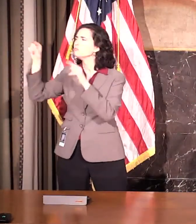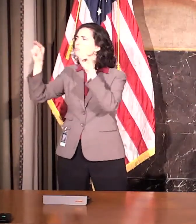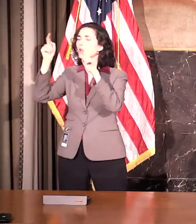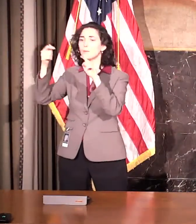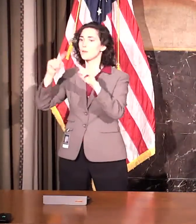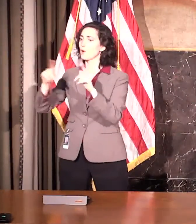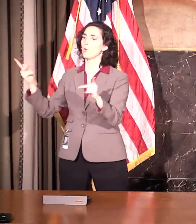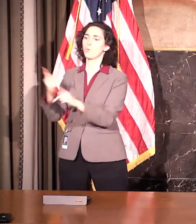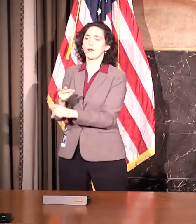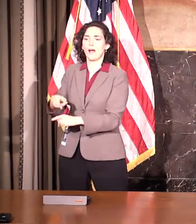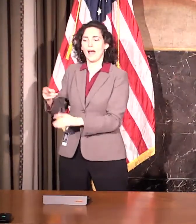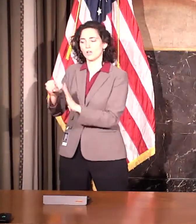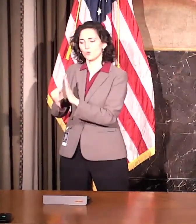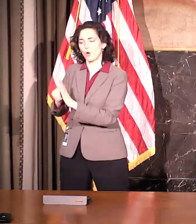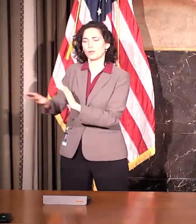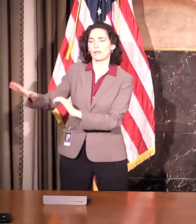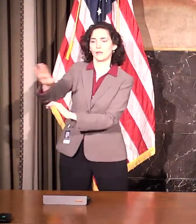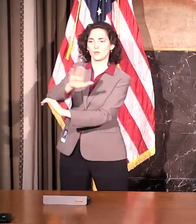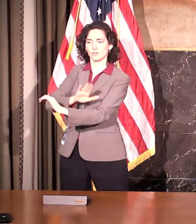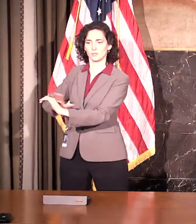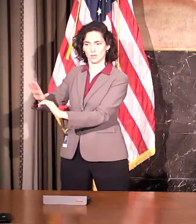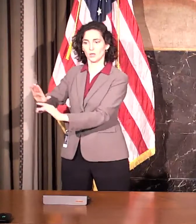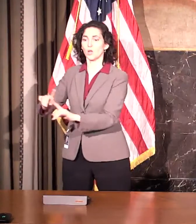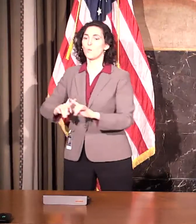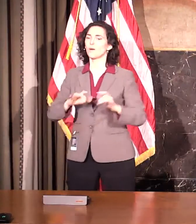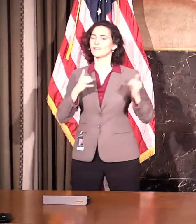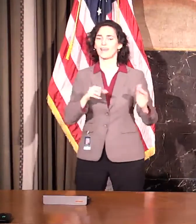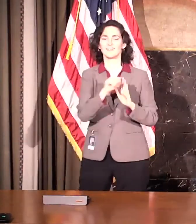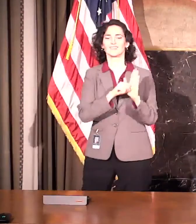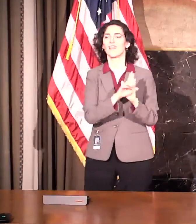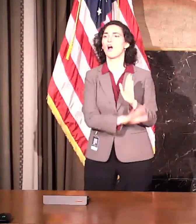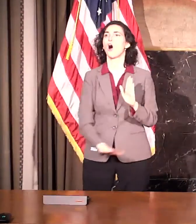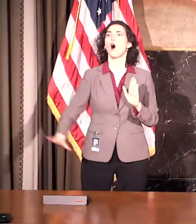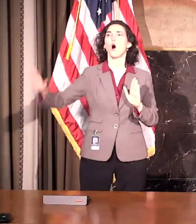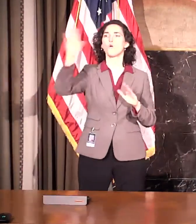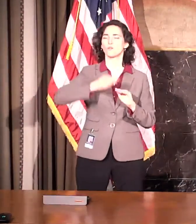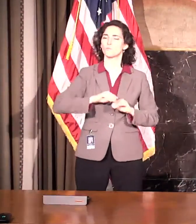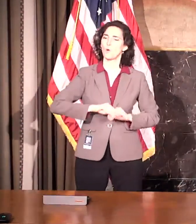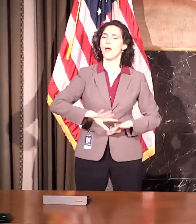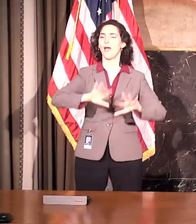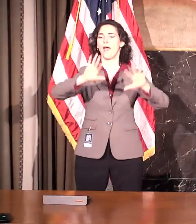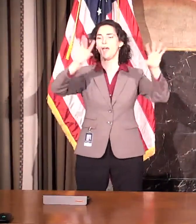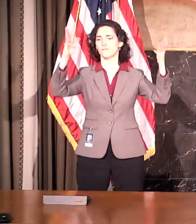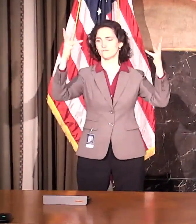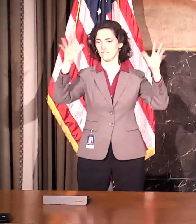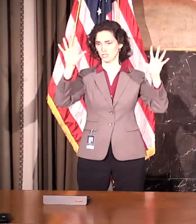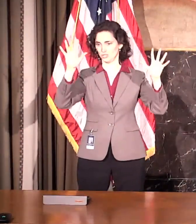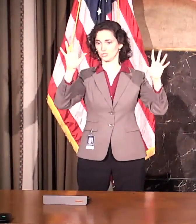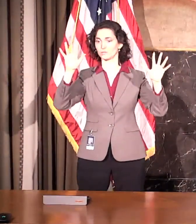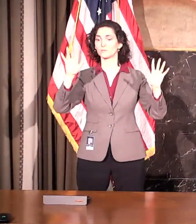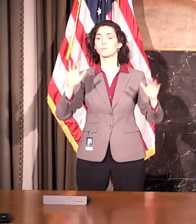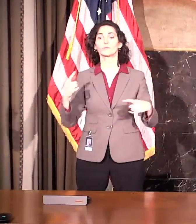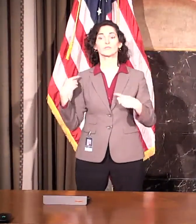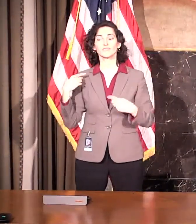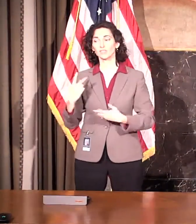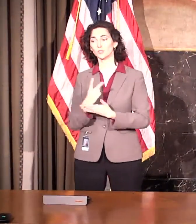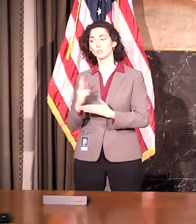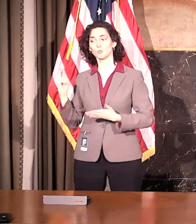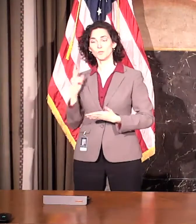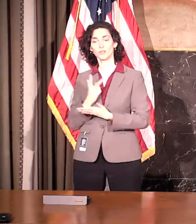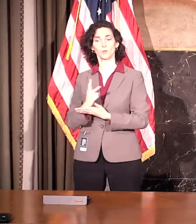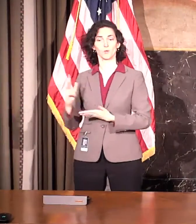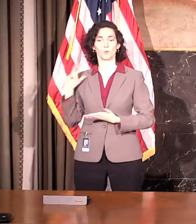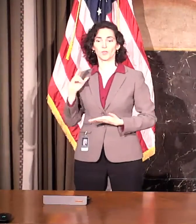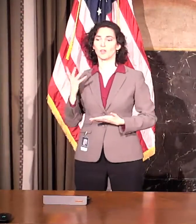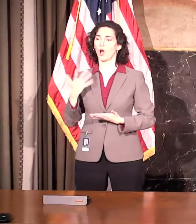region. Now it's spread really evenly throughout the state. And again, just like it's been the past 2 or 3 weeks that we have addressed,